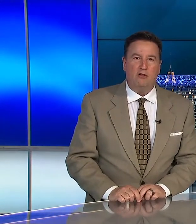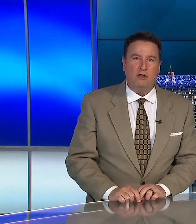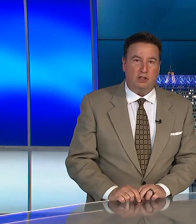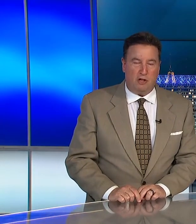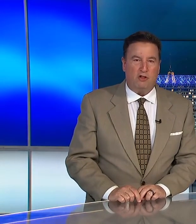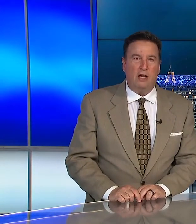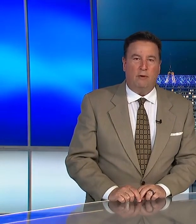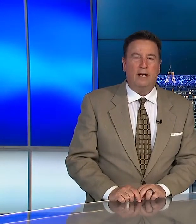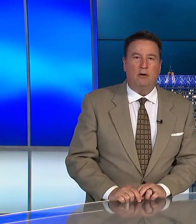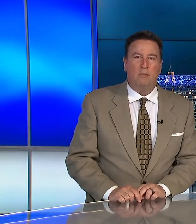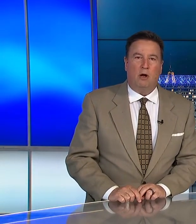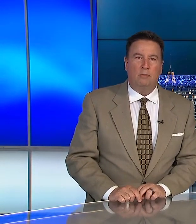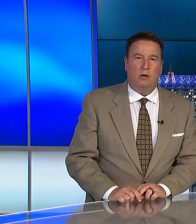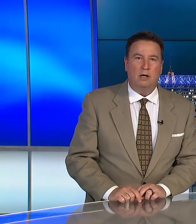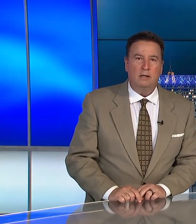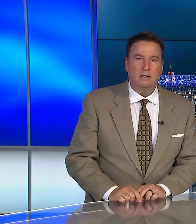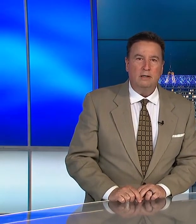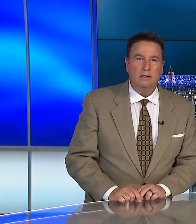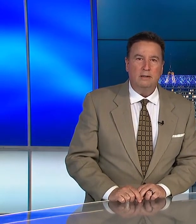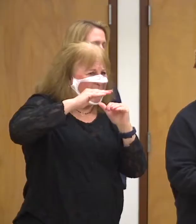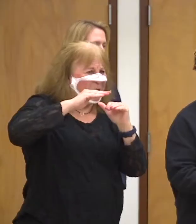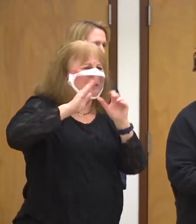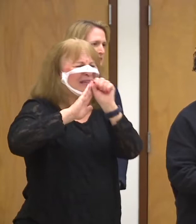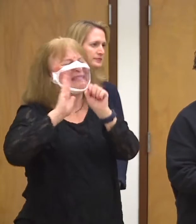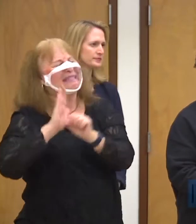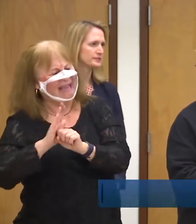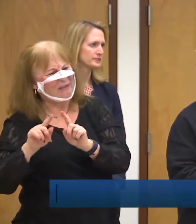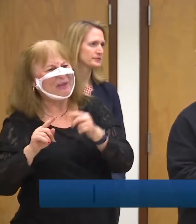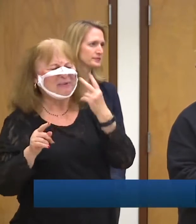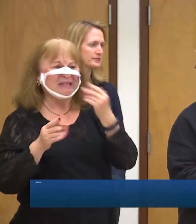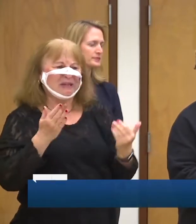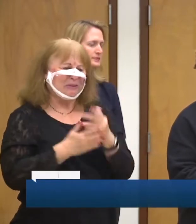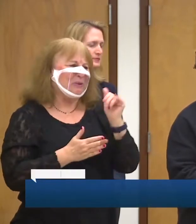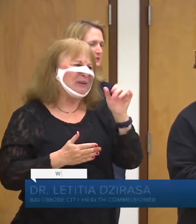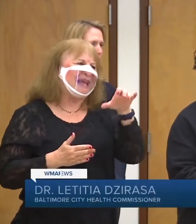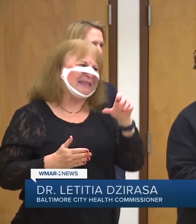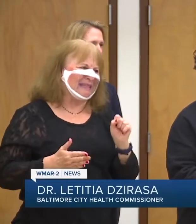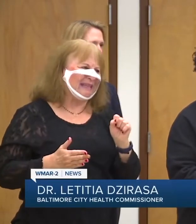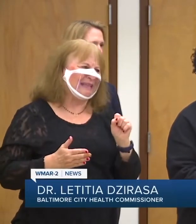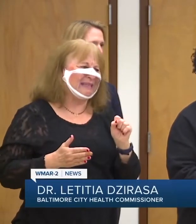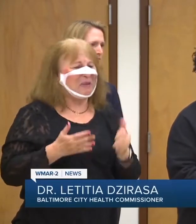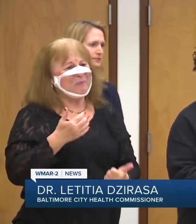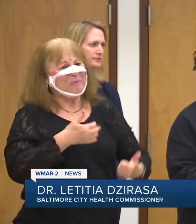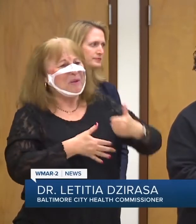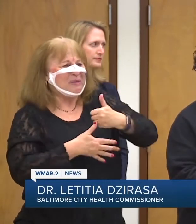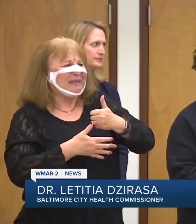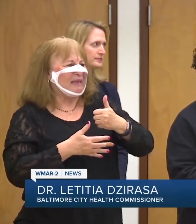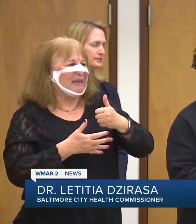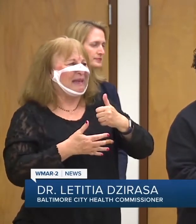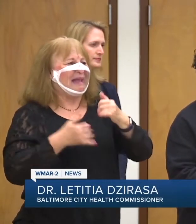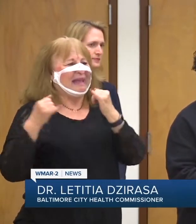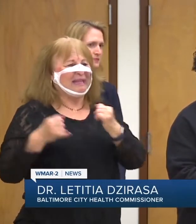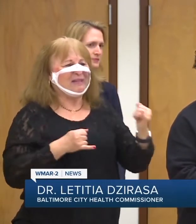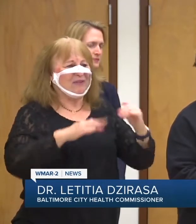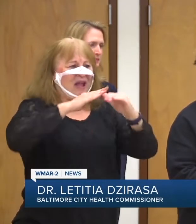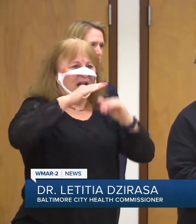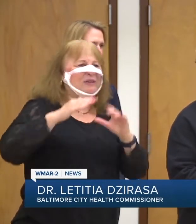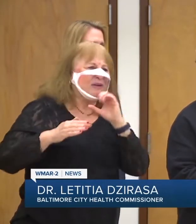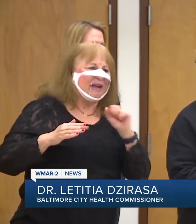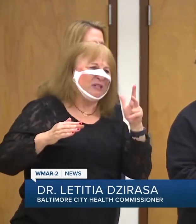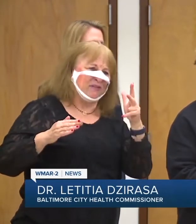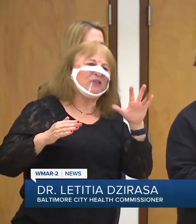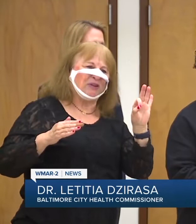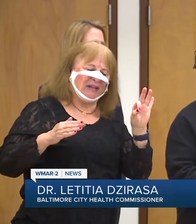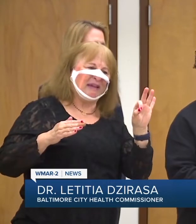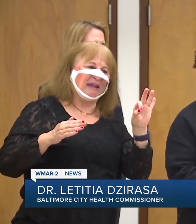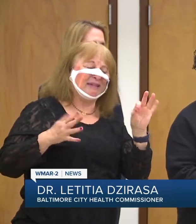the trends that she's seeing right here in Baltimore. We are seeing new cases. They're predominantly among individuals under the age of